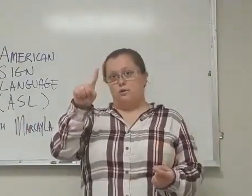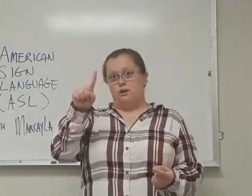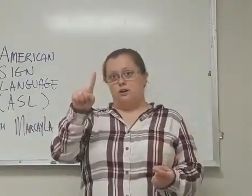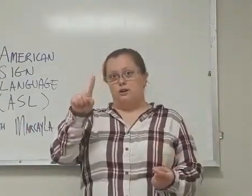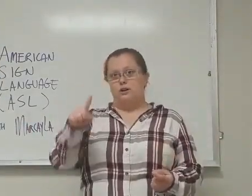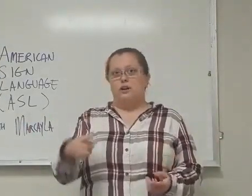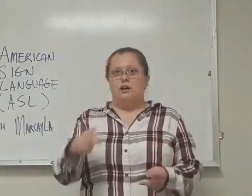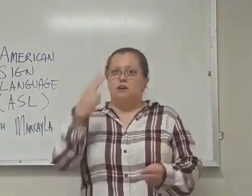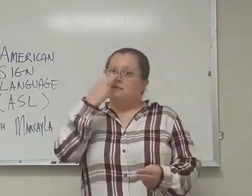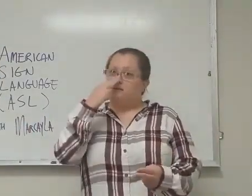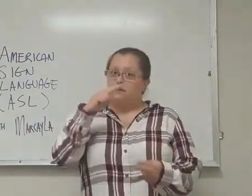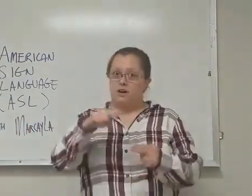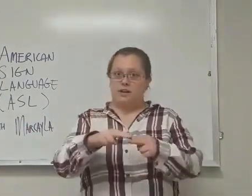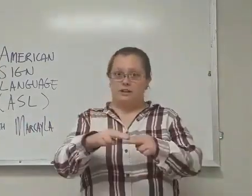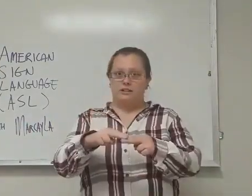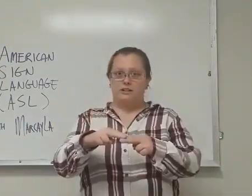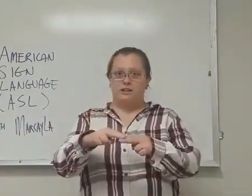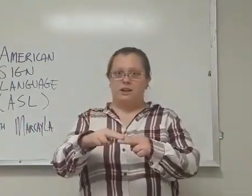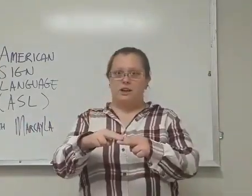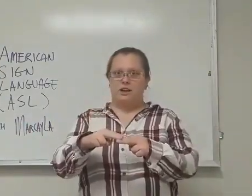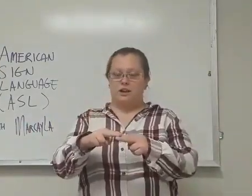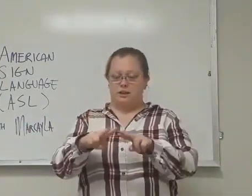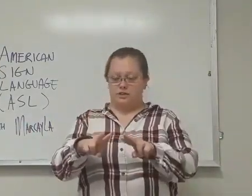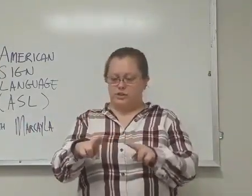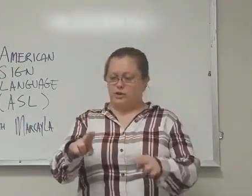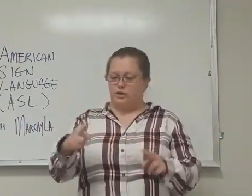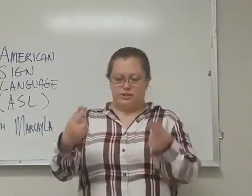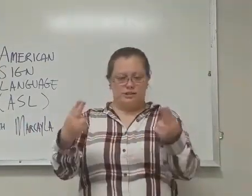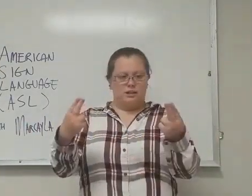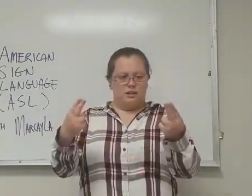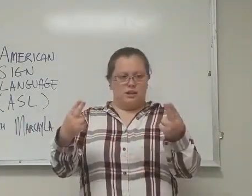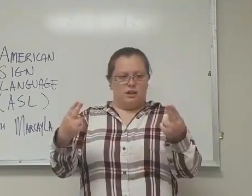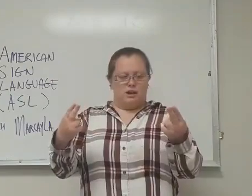for fun? And so it's